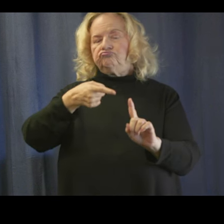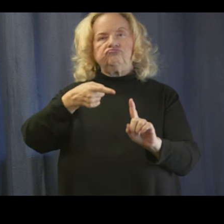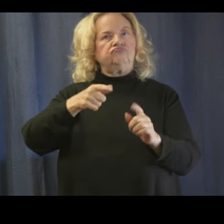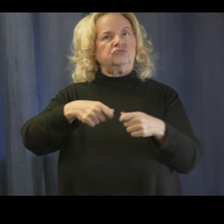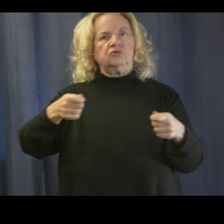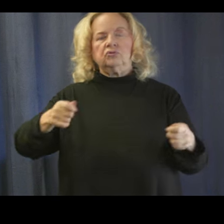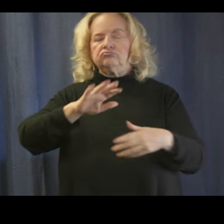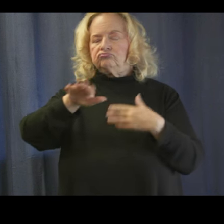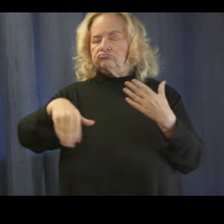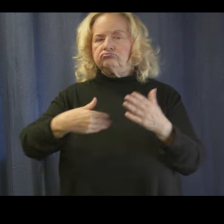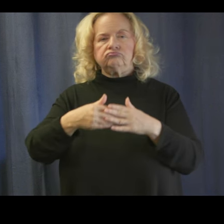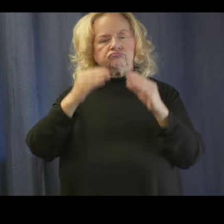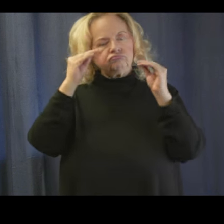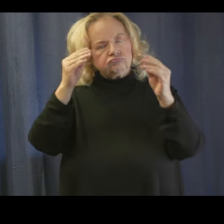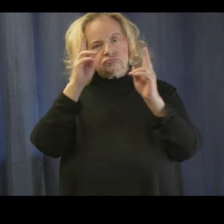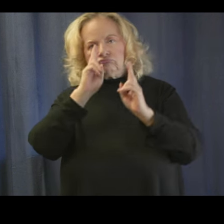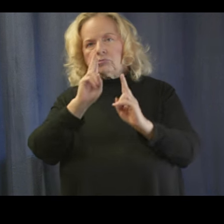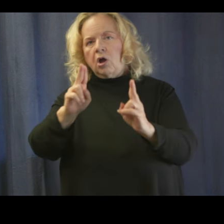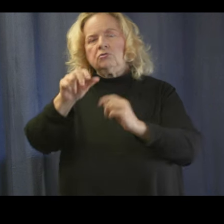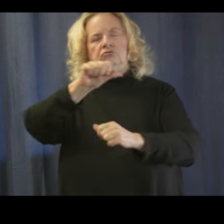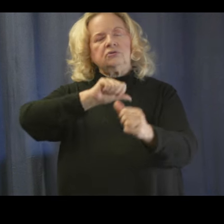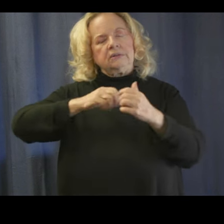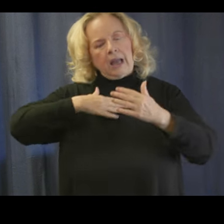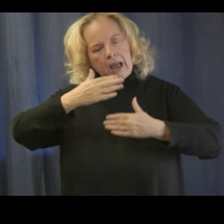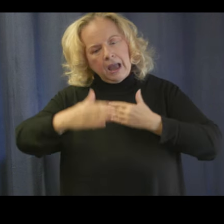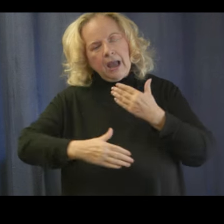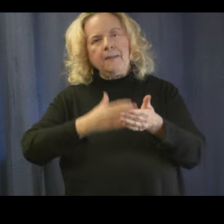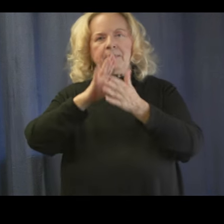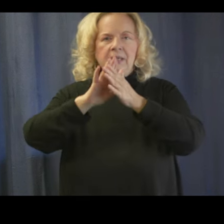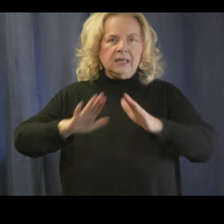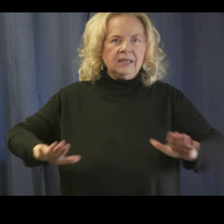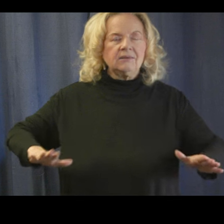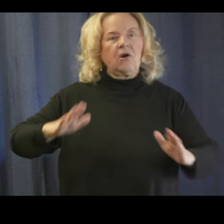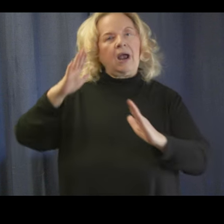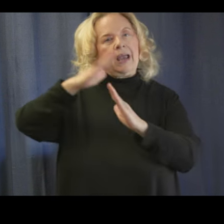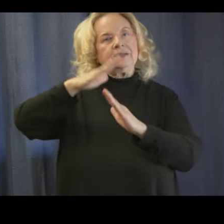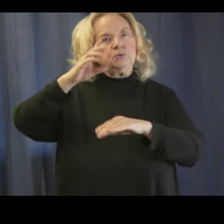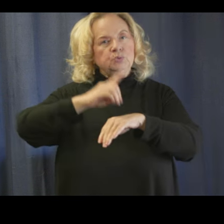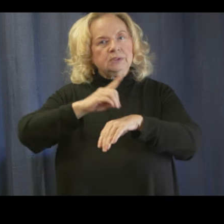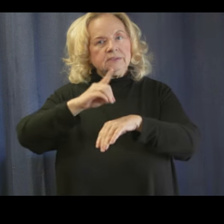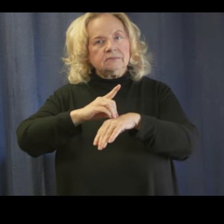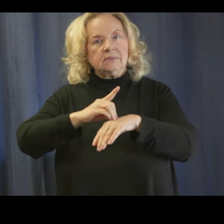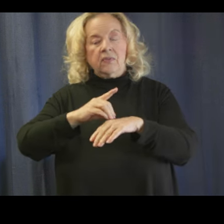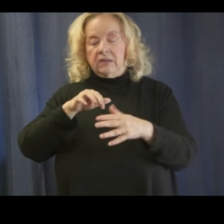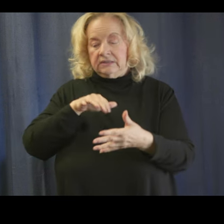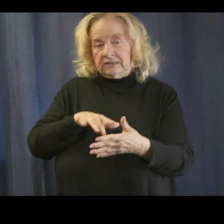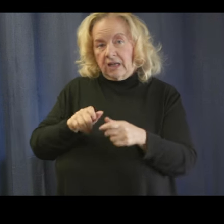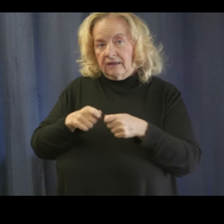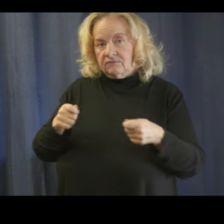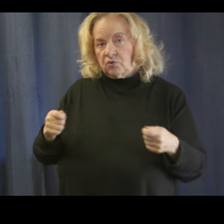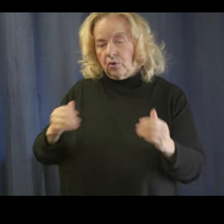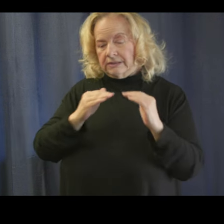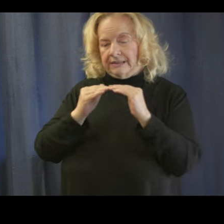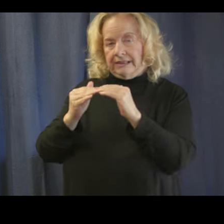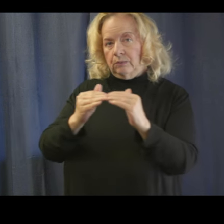And that is the whole Torah. Go and learn it, honoring one another, doing acts of kindness, making peace. These are our highest